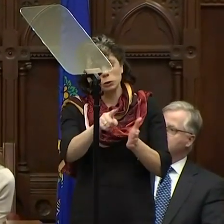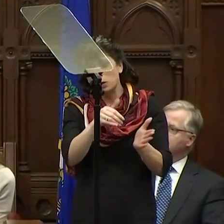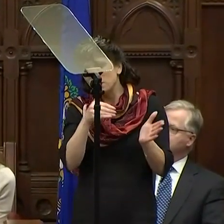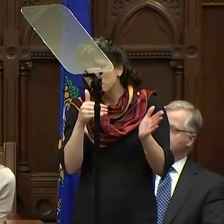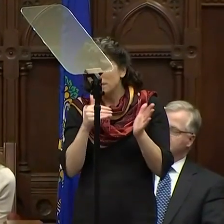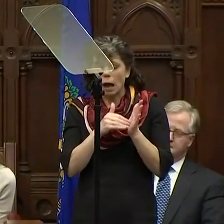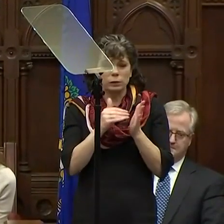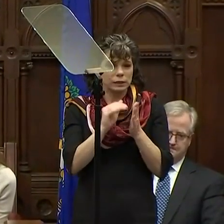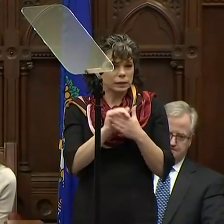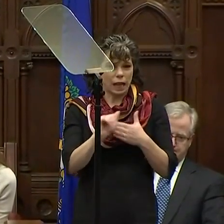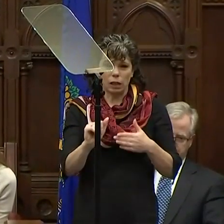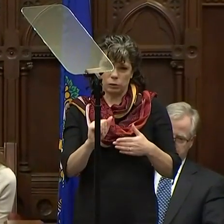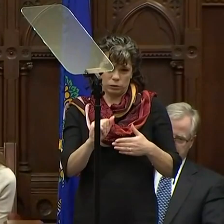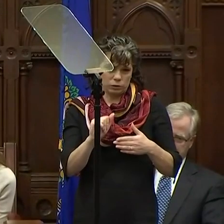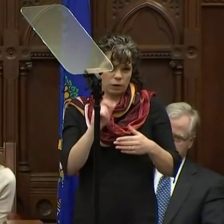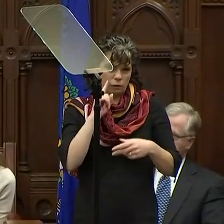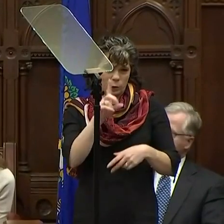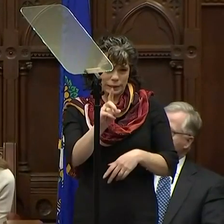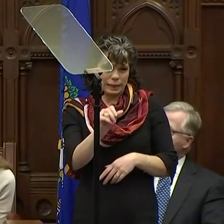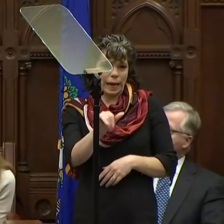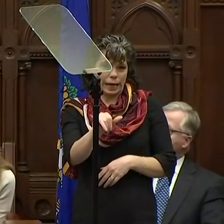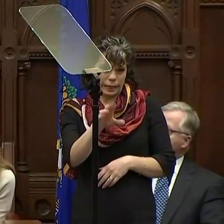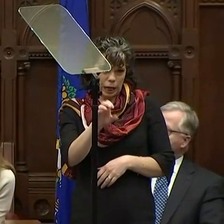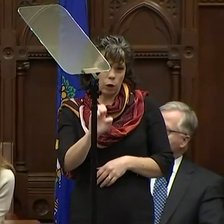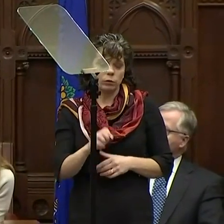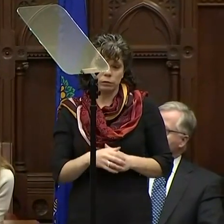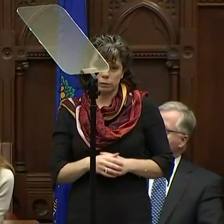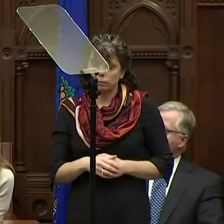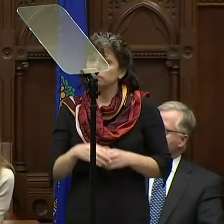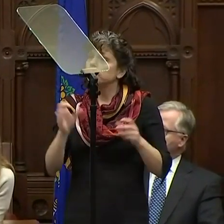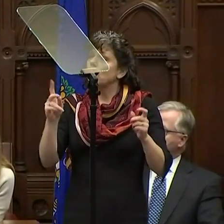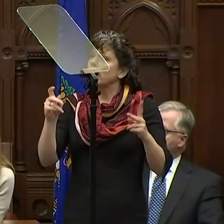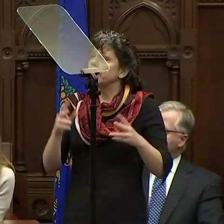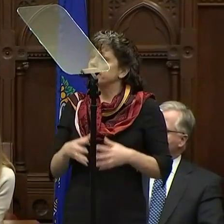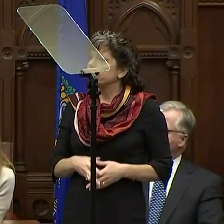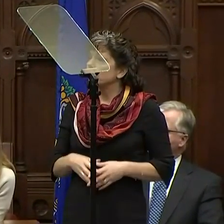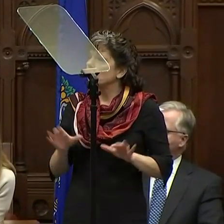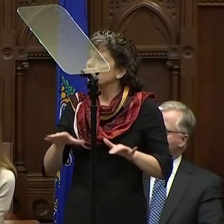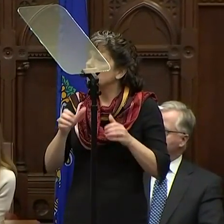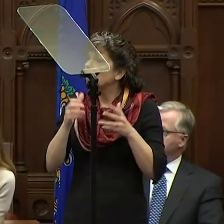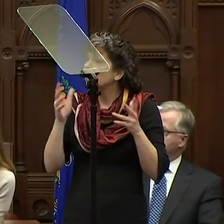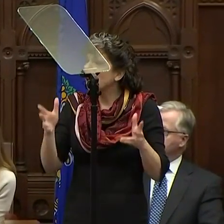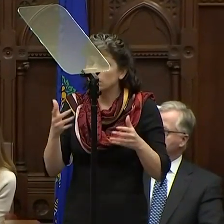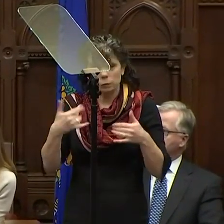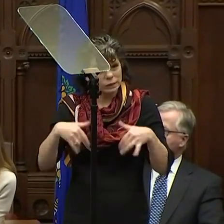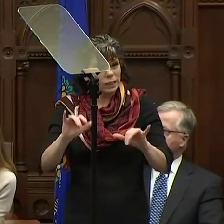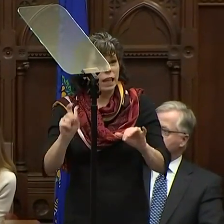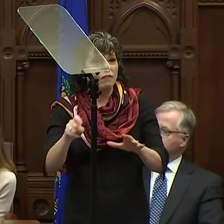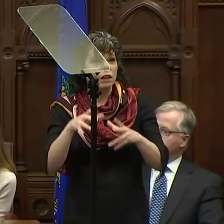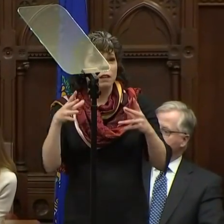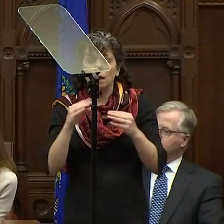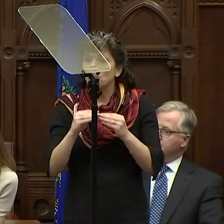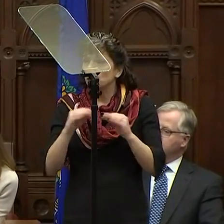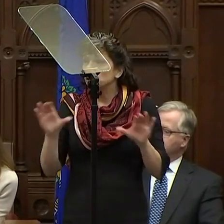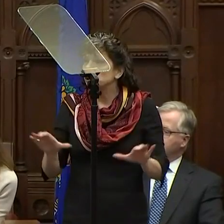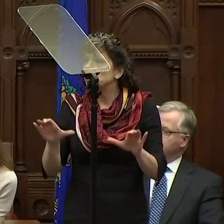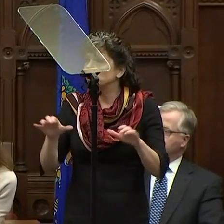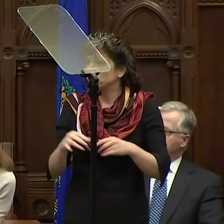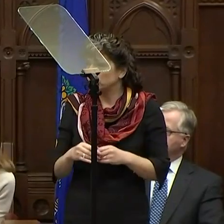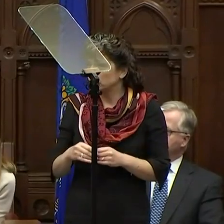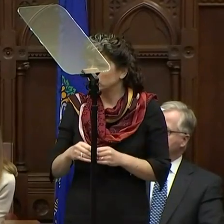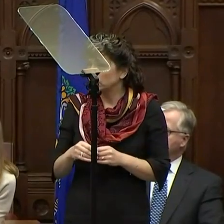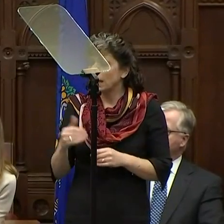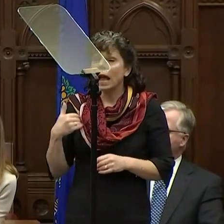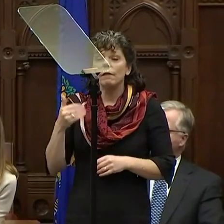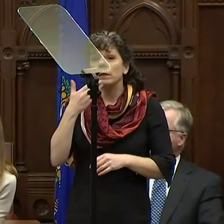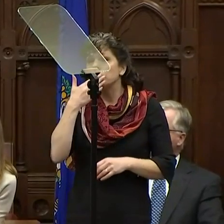daycare. All right. We've done a lot, and we got a lot more to do. Having the best